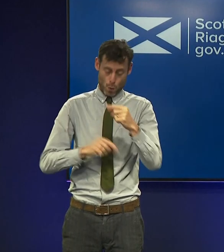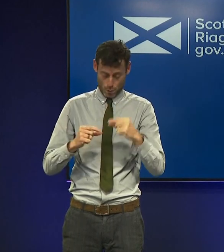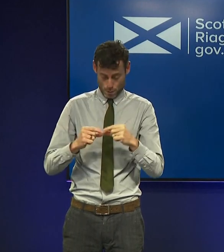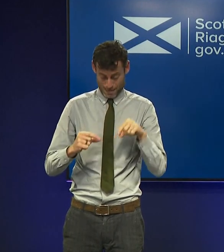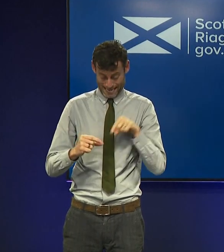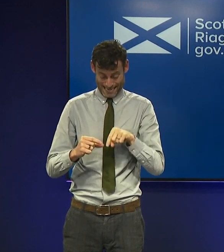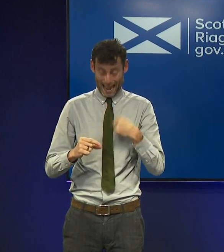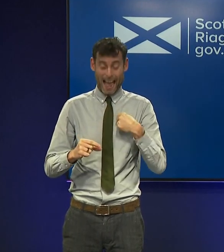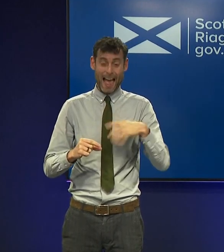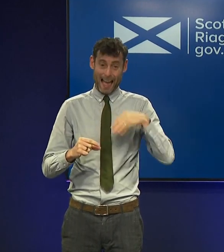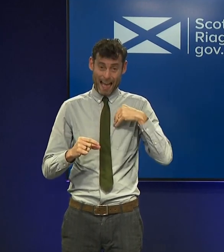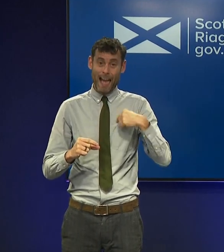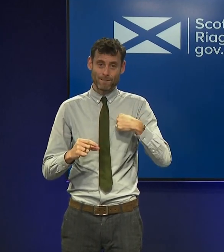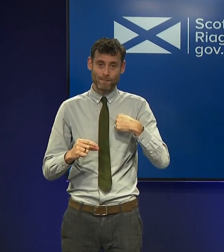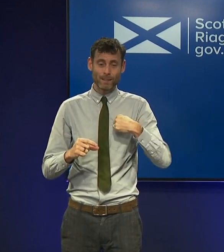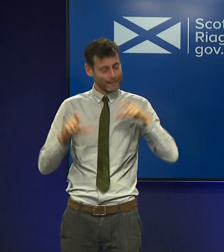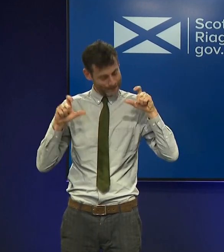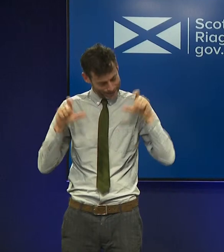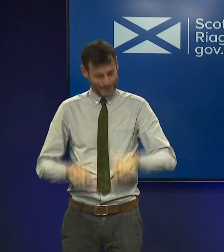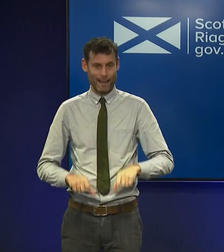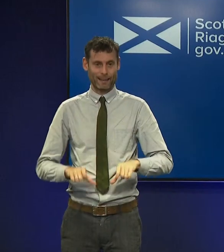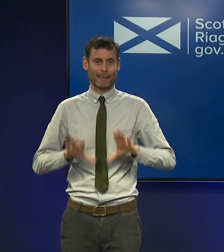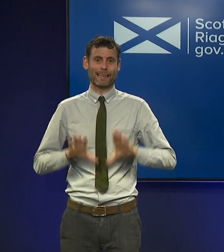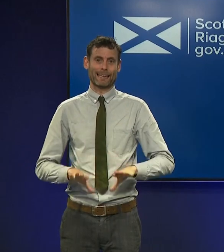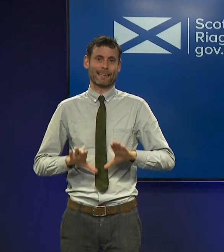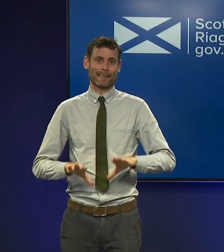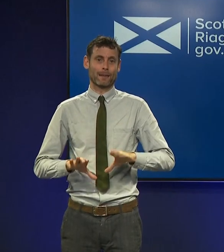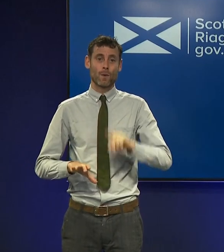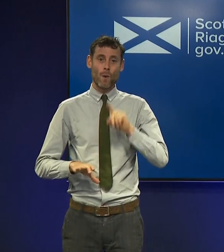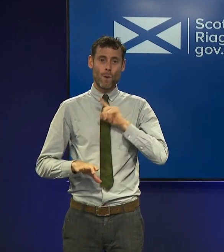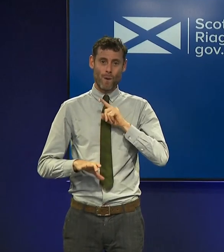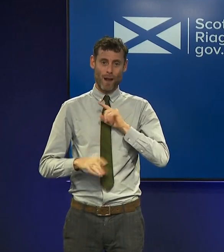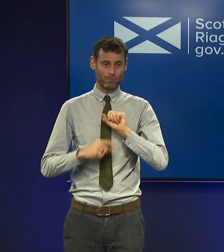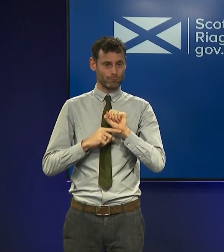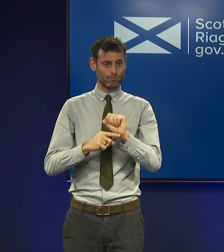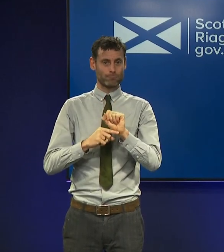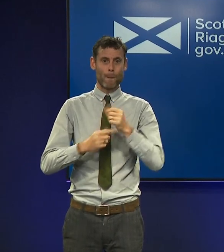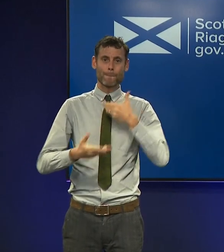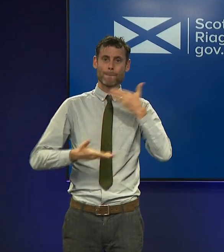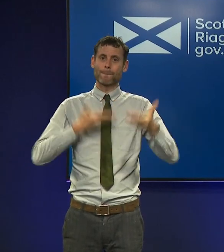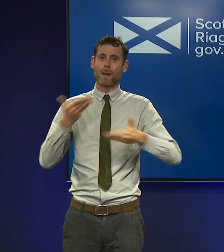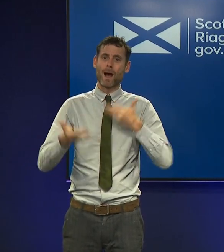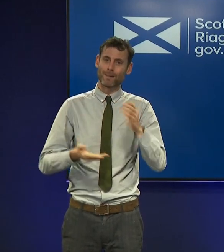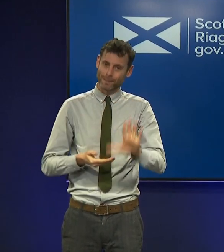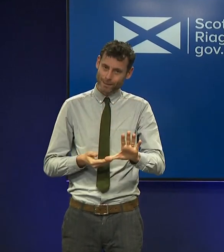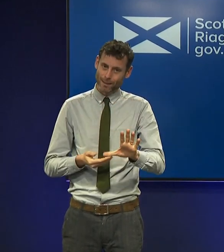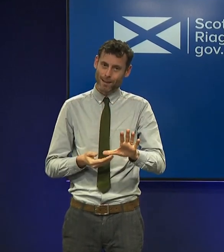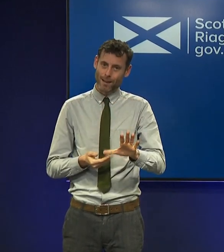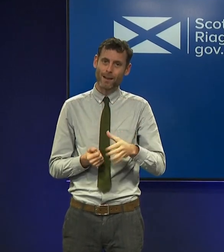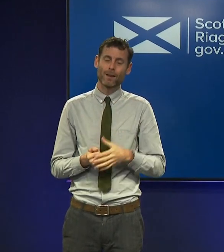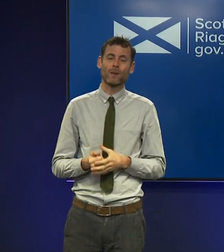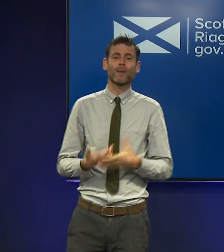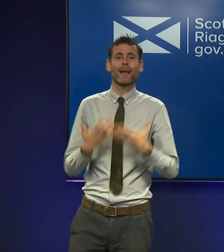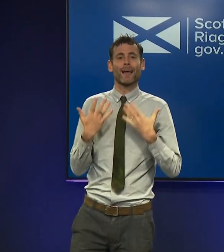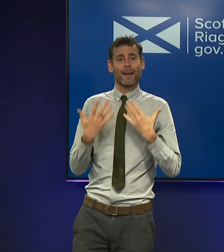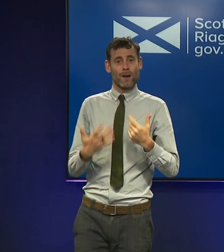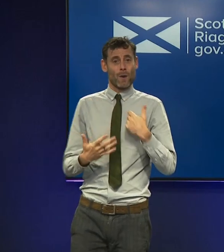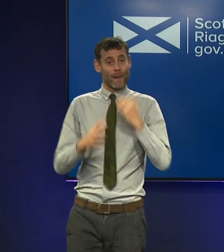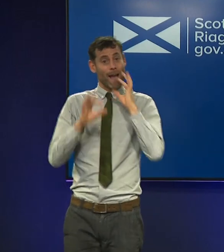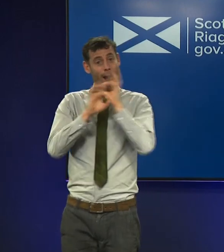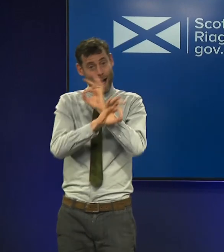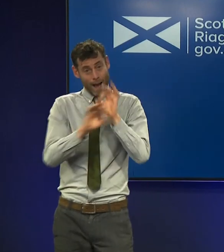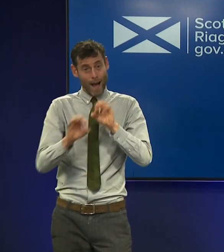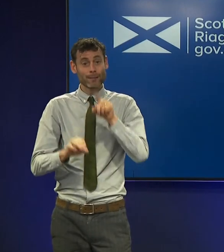shows positive, don't go, because then you're not risking passing it on. Instead, do what we advise people to do, get